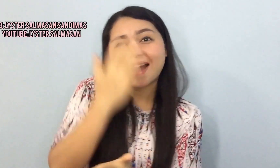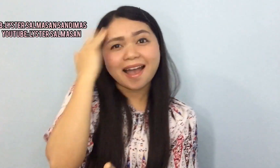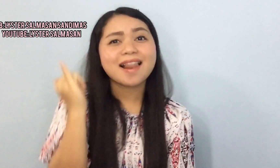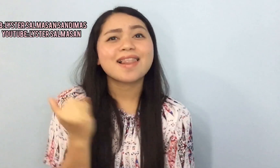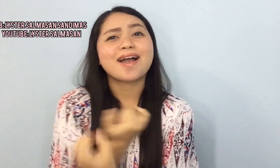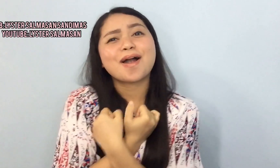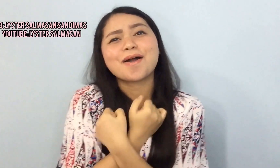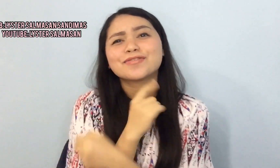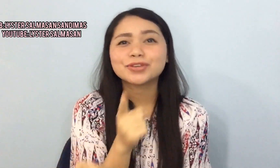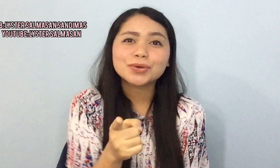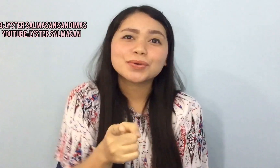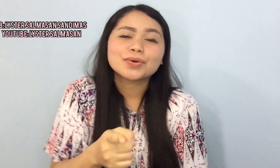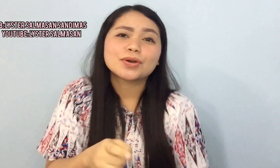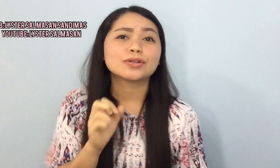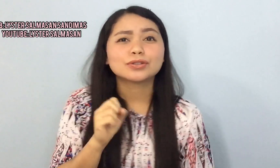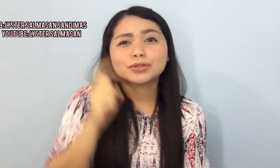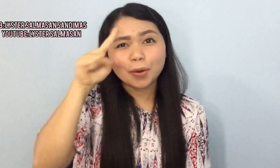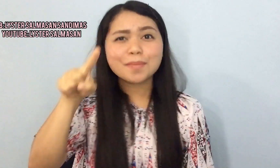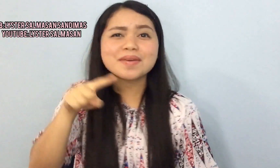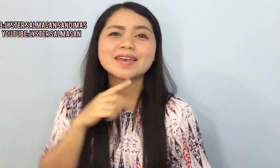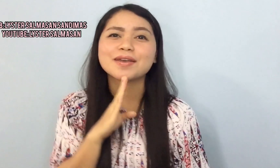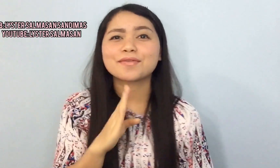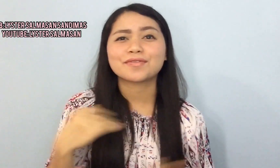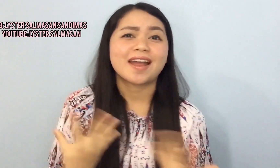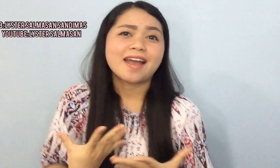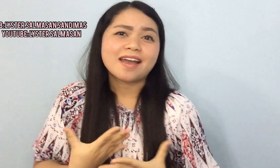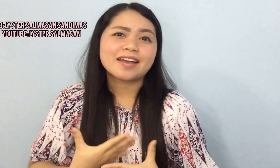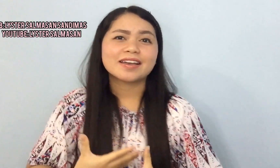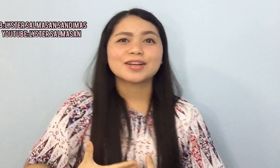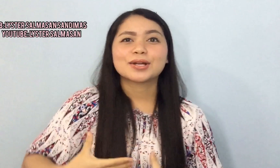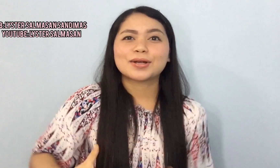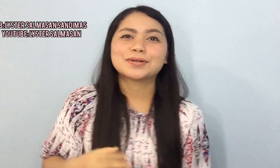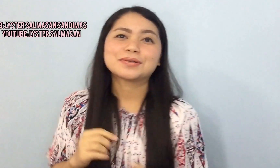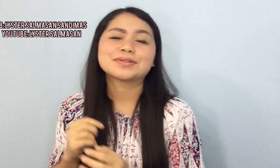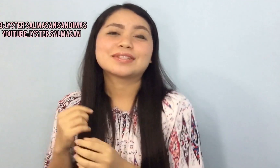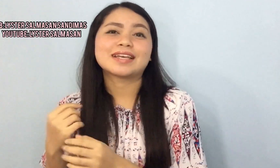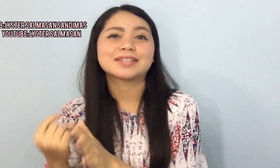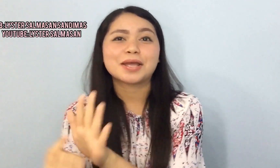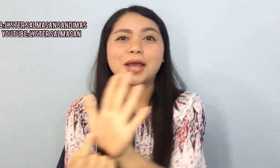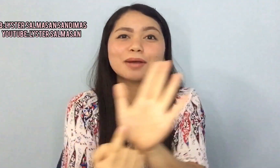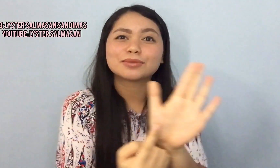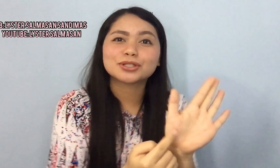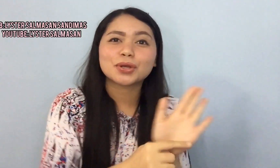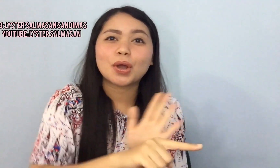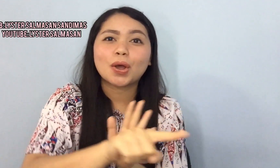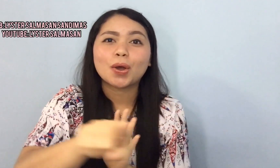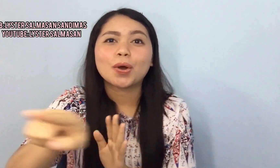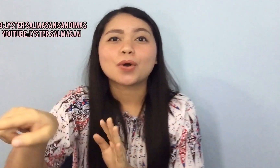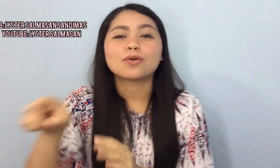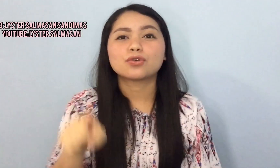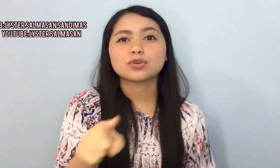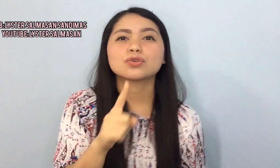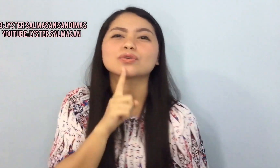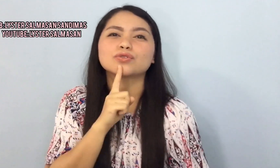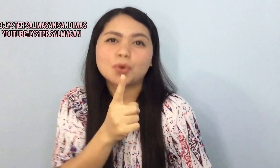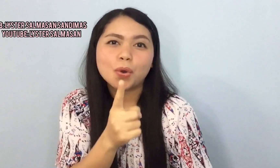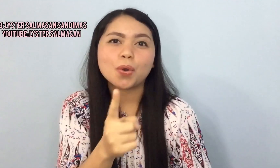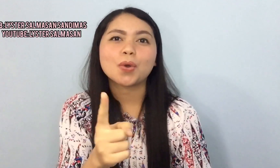I love you. So don't be afraid to let them show your